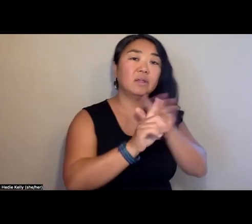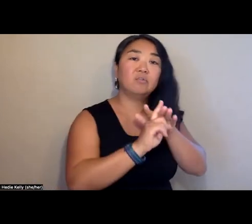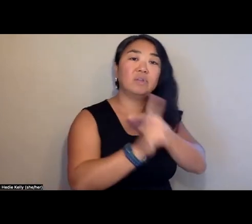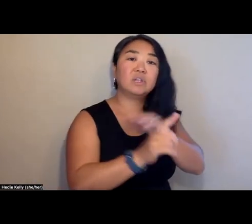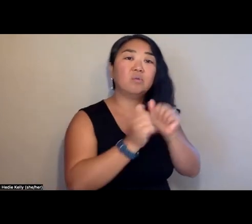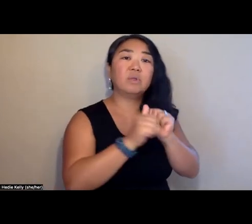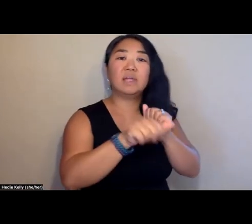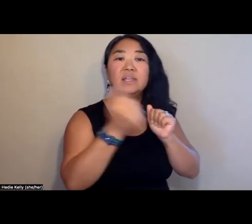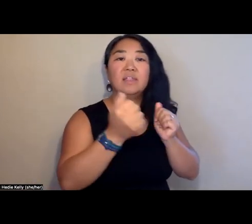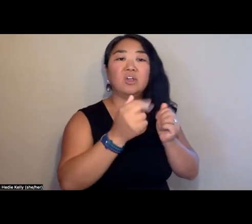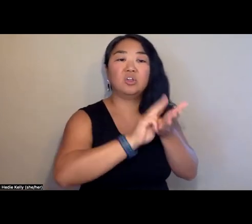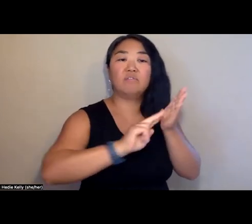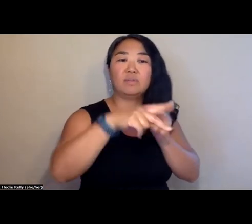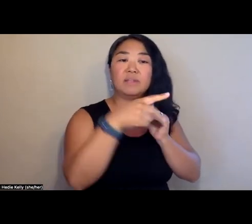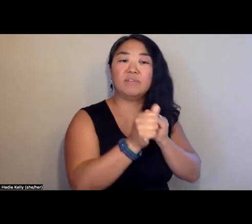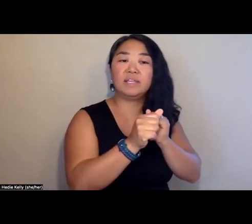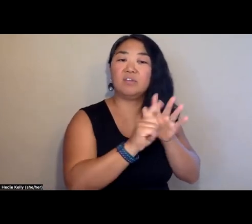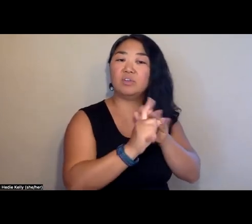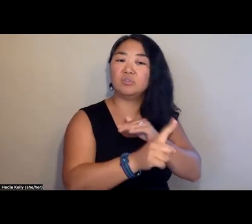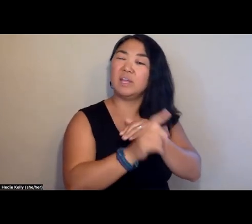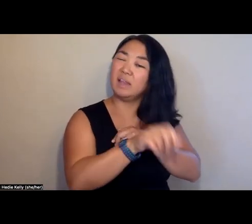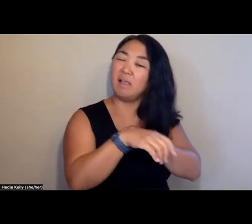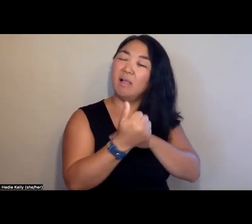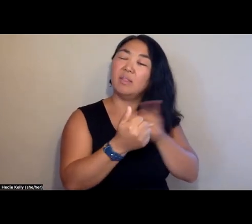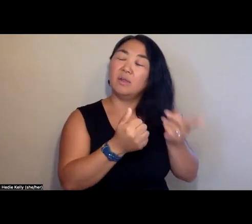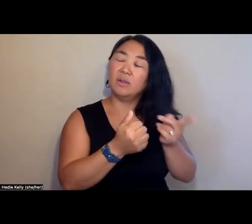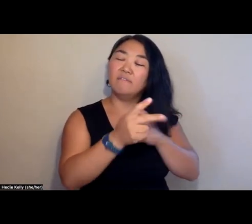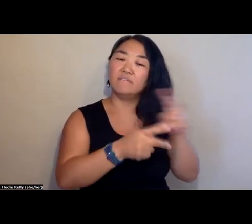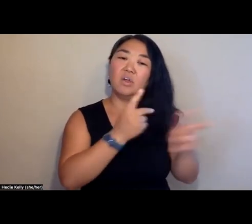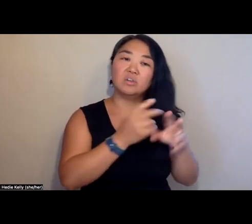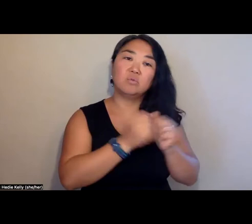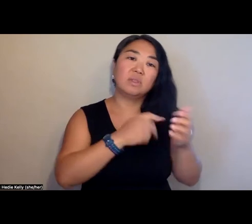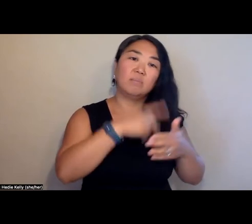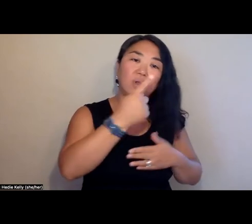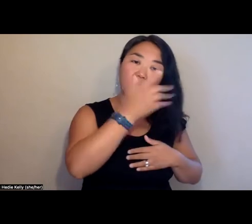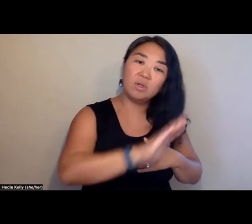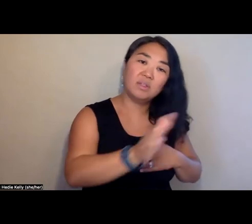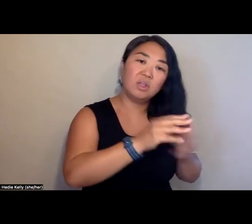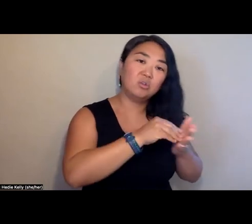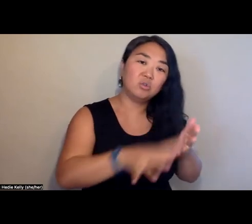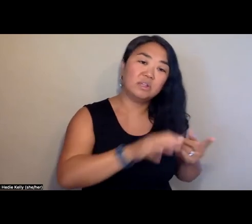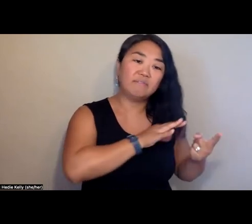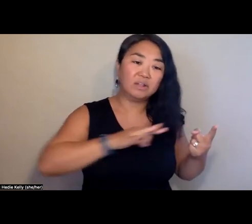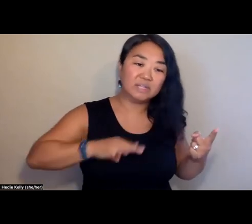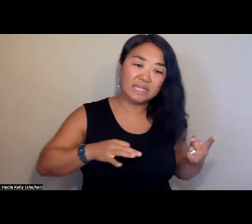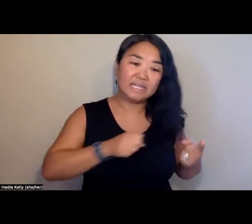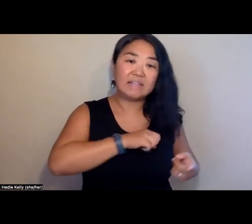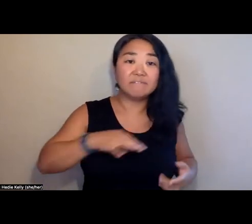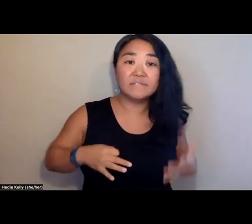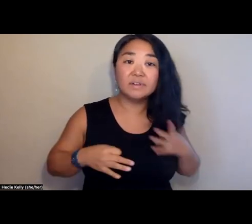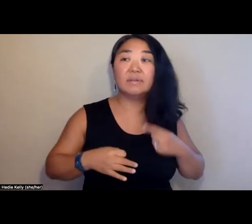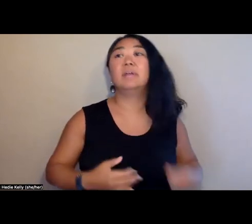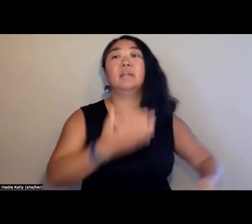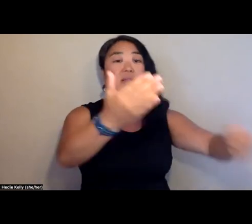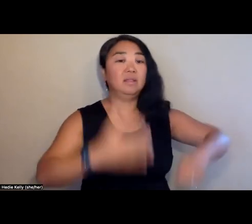University of Pennsylvania. So that is another version of a program for their students, faculty, and staff. The following weekend, there's a